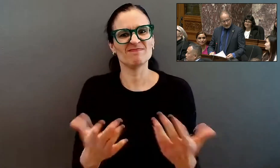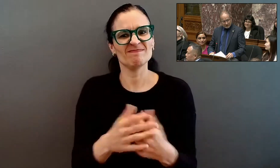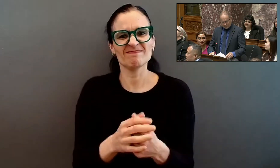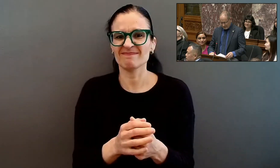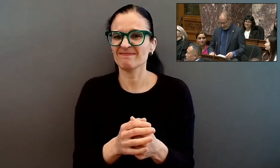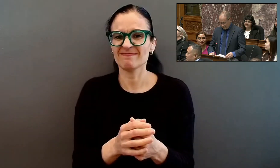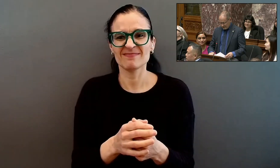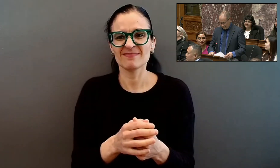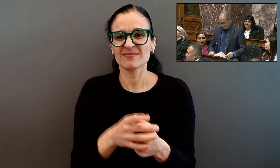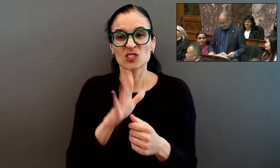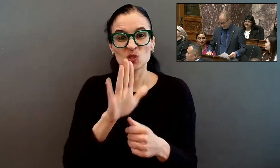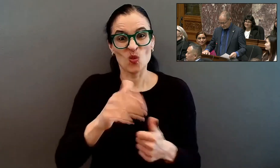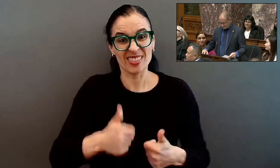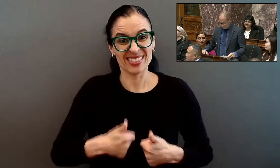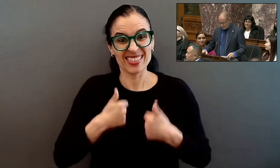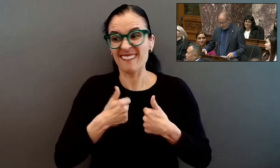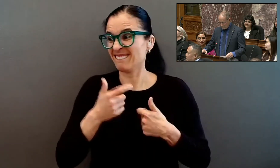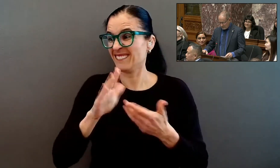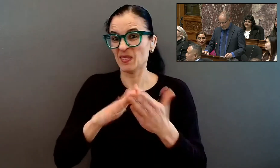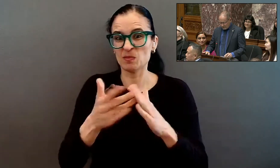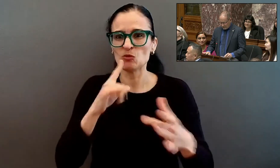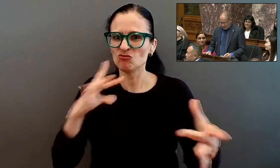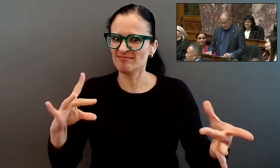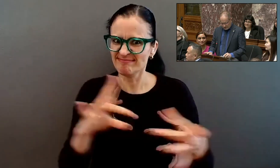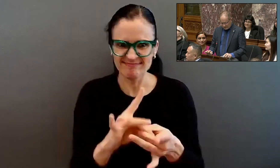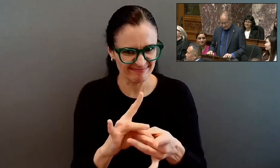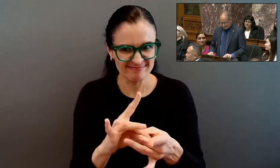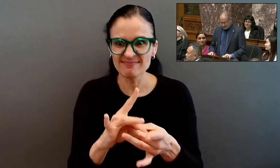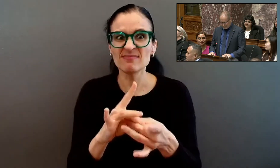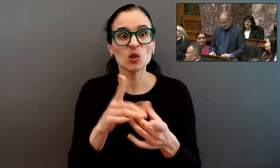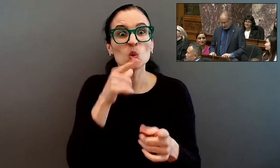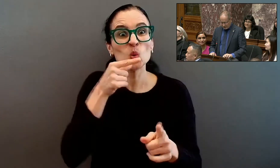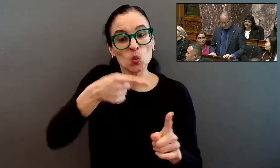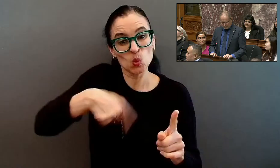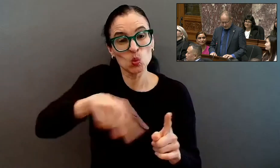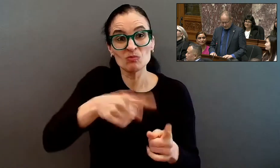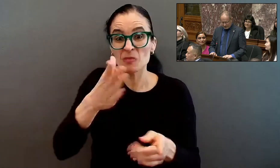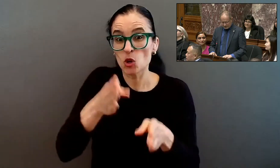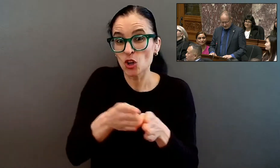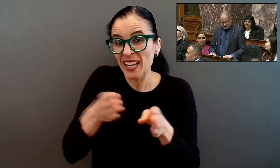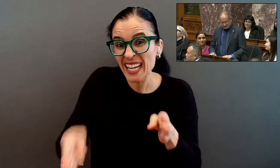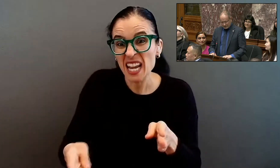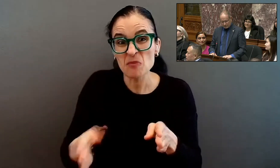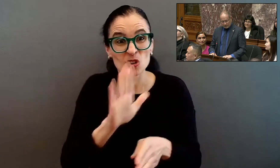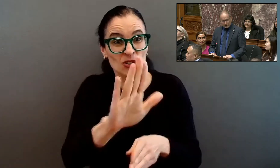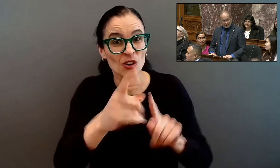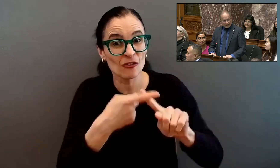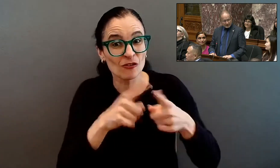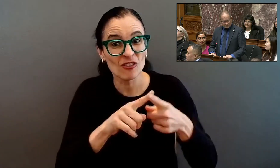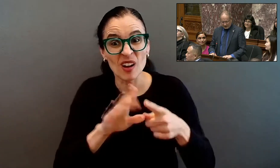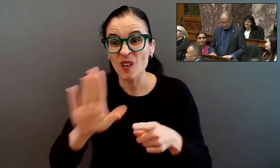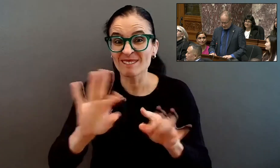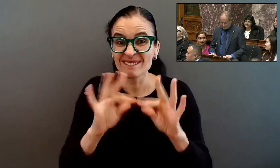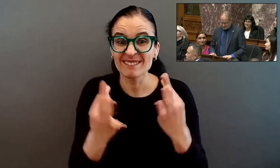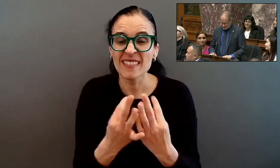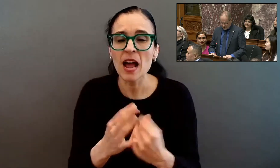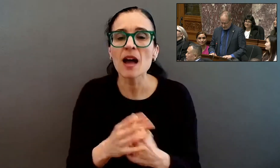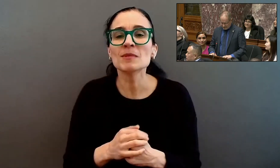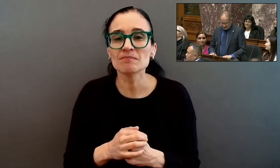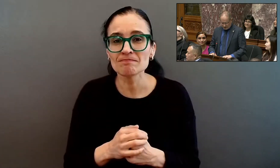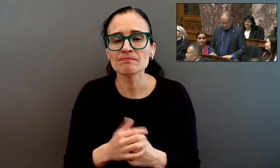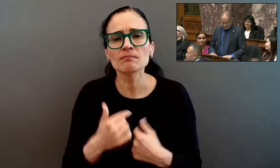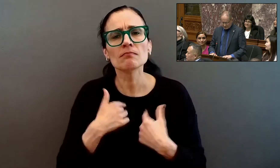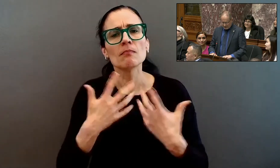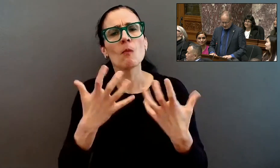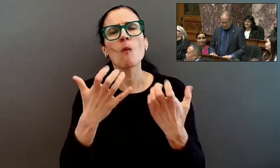friends, and your family. I want to give a special shout out to our regional district rural area directors.